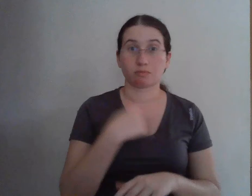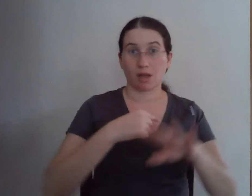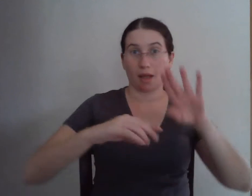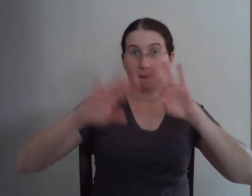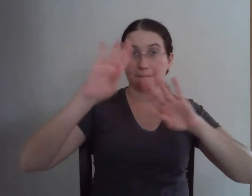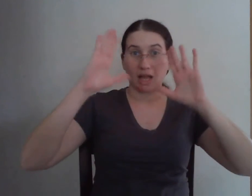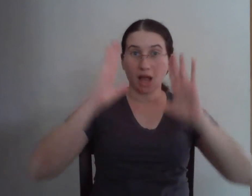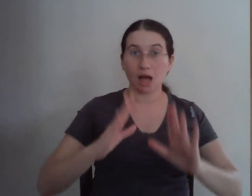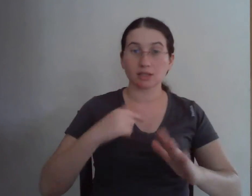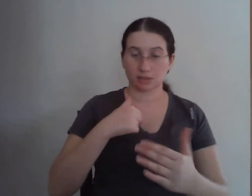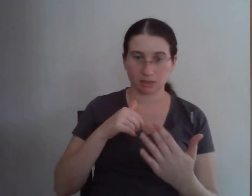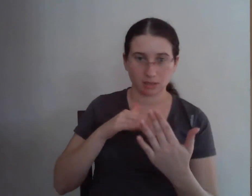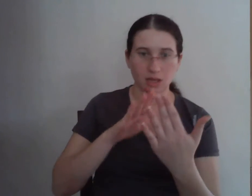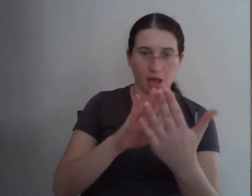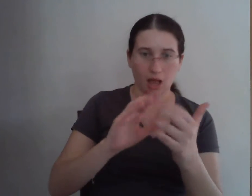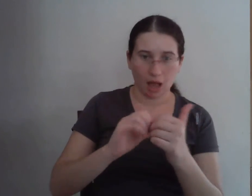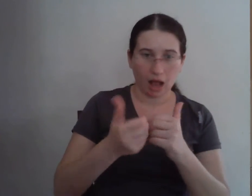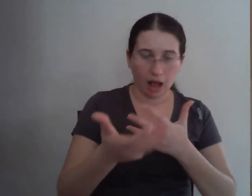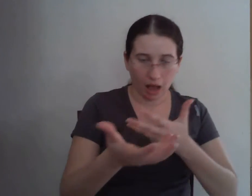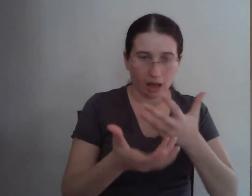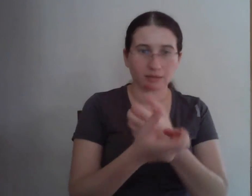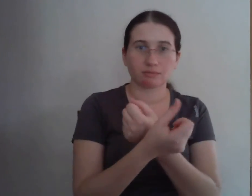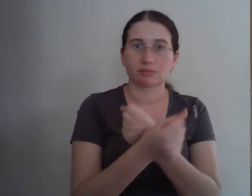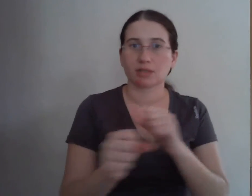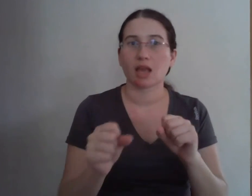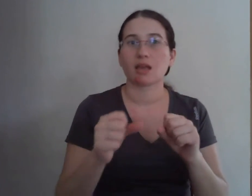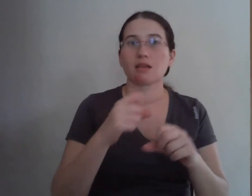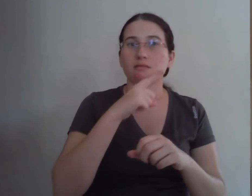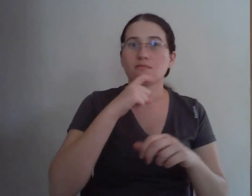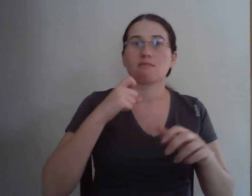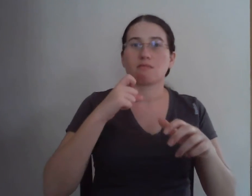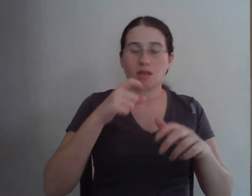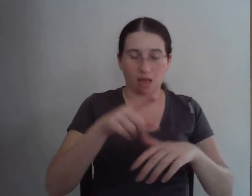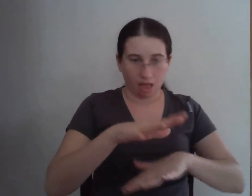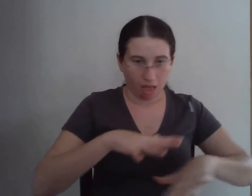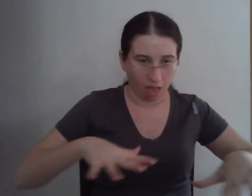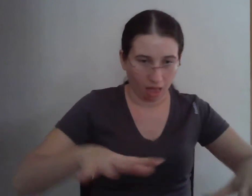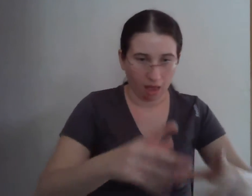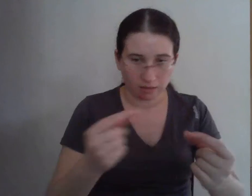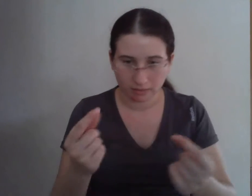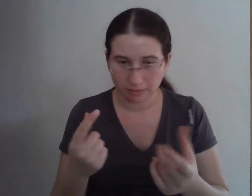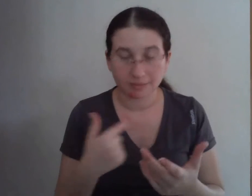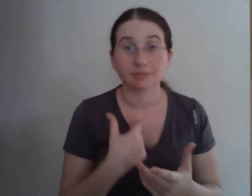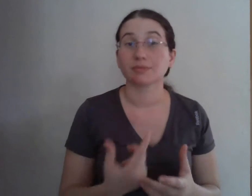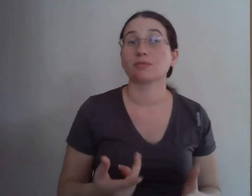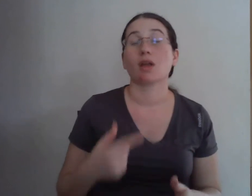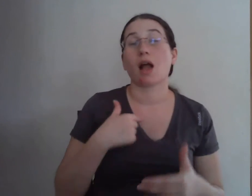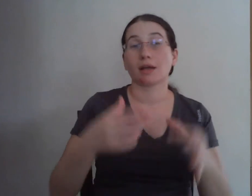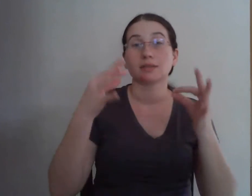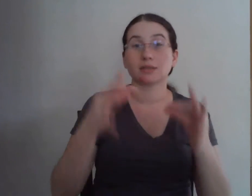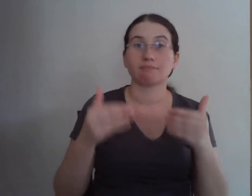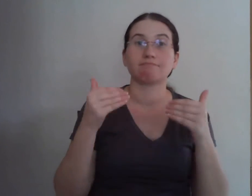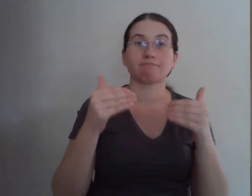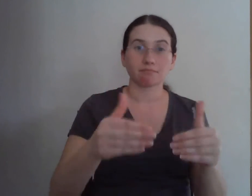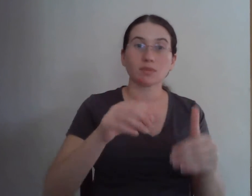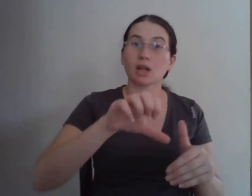as this. So rather than reinvent the wheel, I began studying other professions to see if anybody had. And